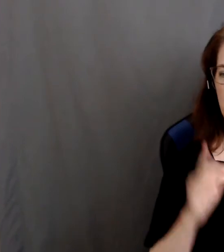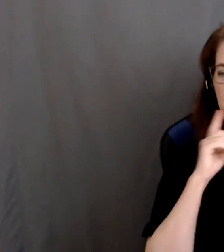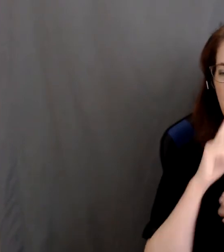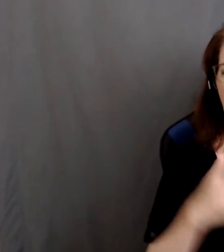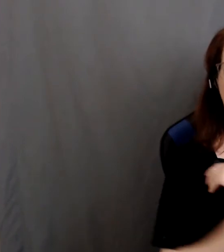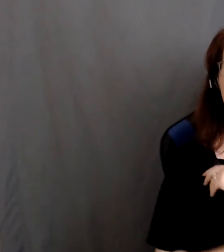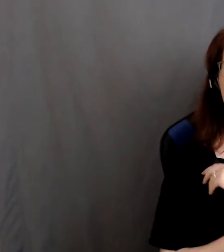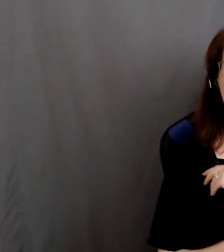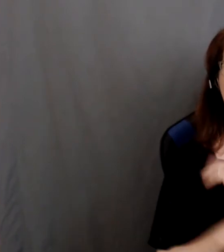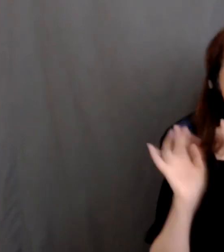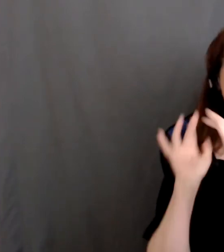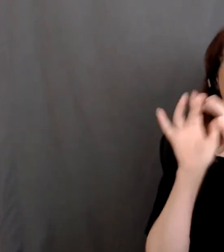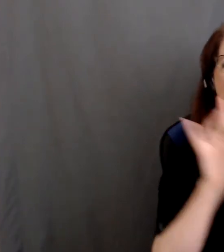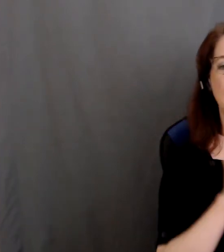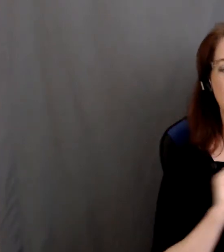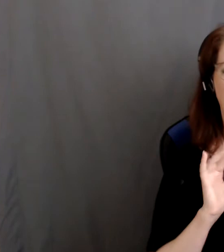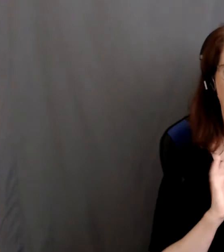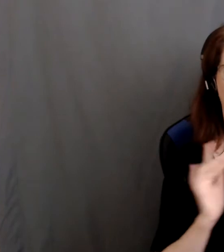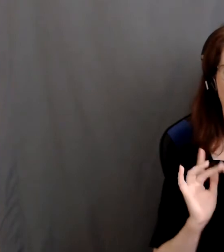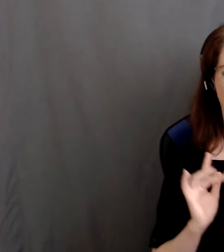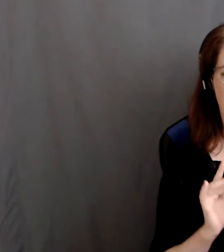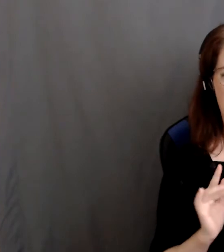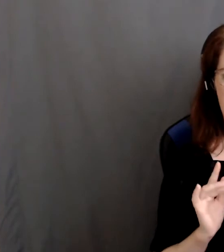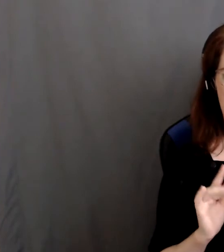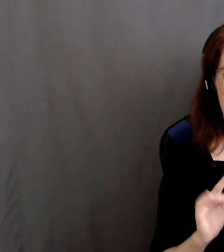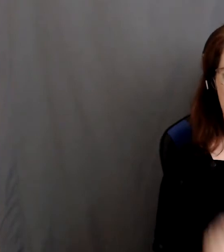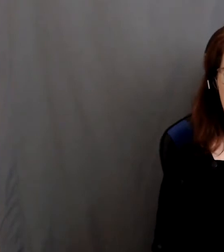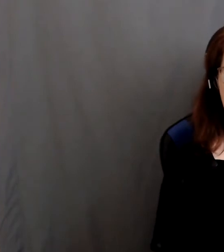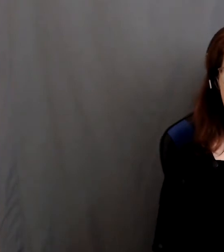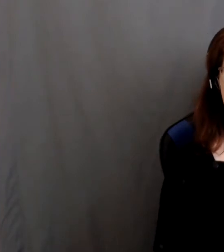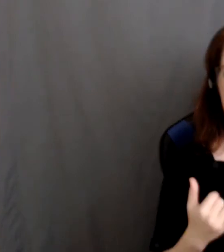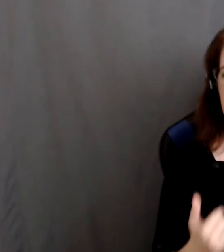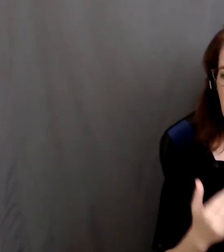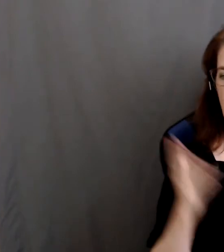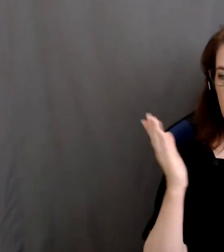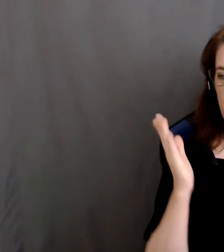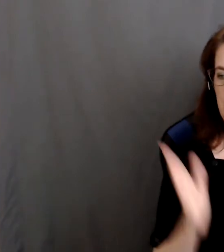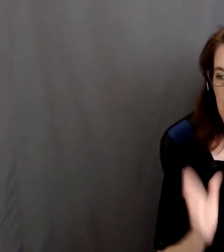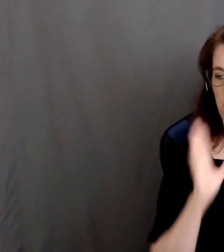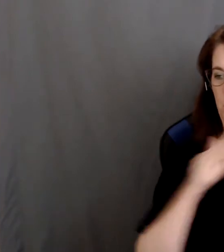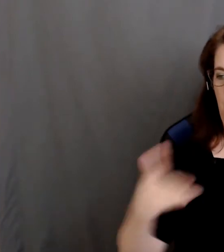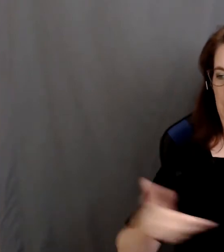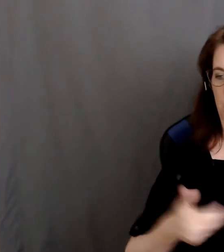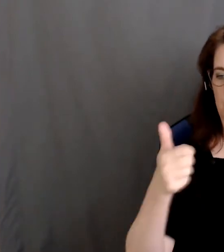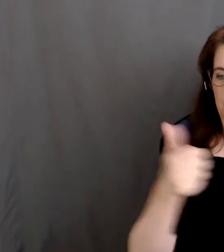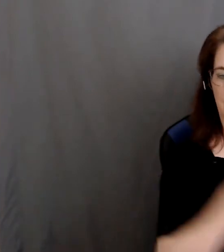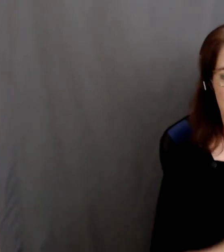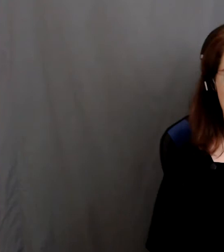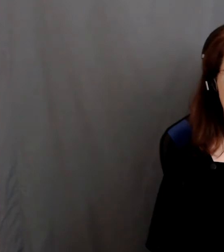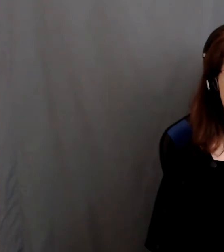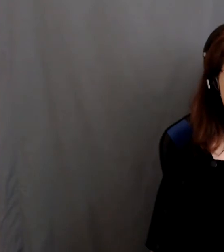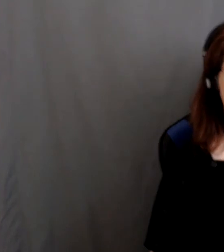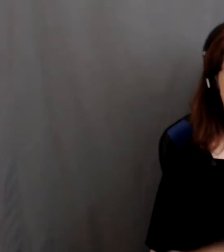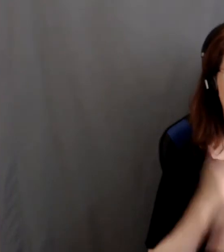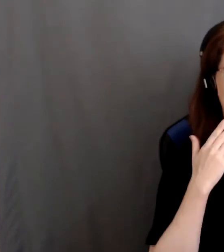and Networking. And I'm going to have the presenters introduce themselves. So thank you